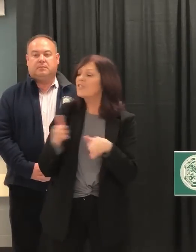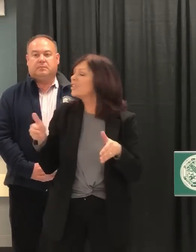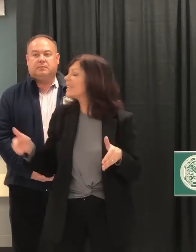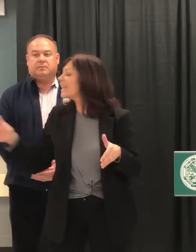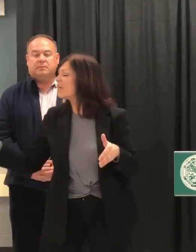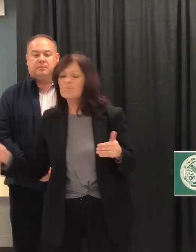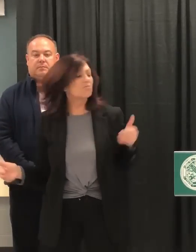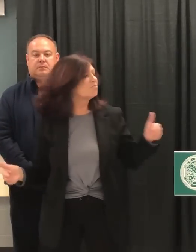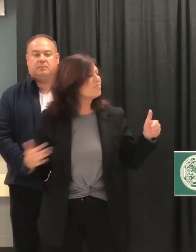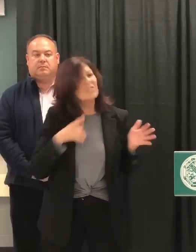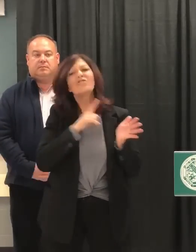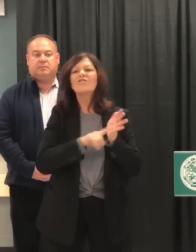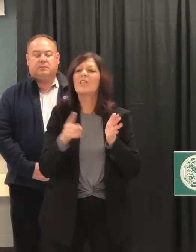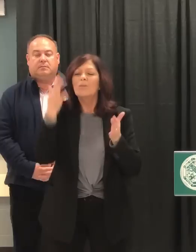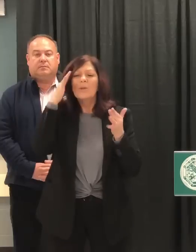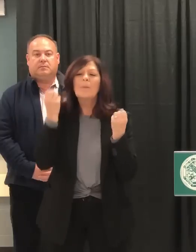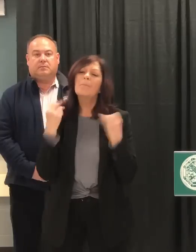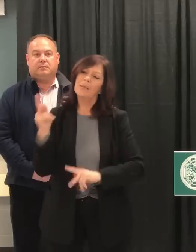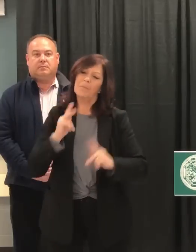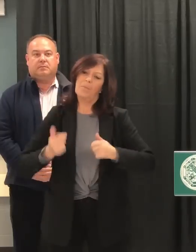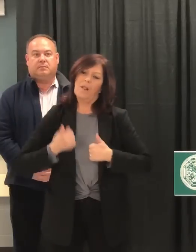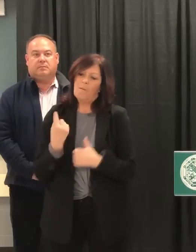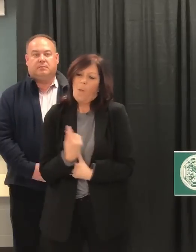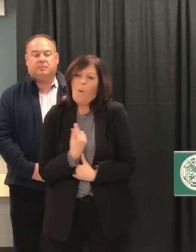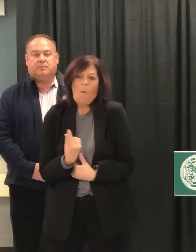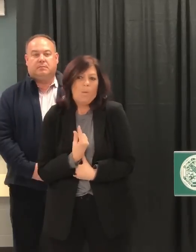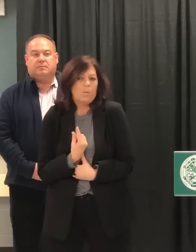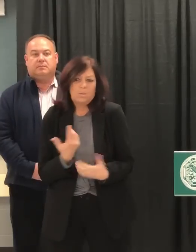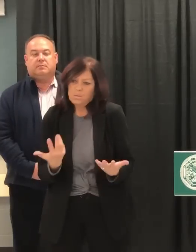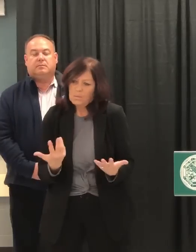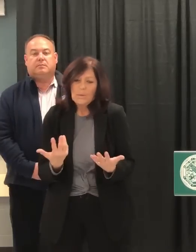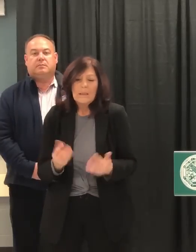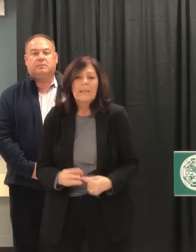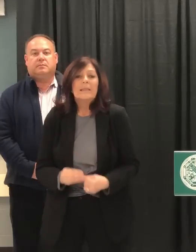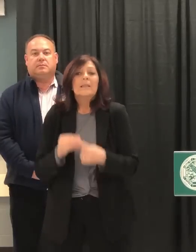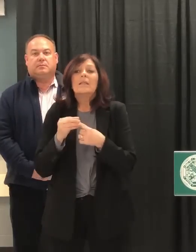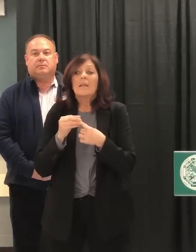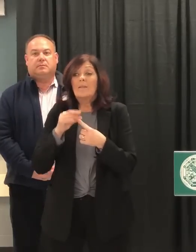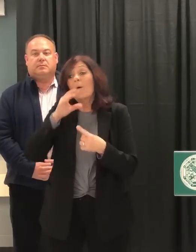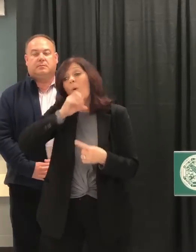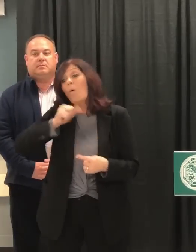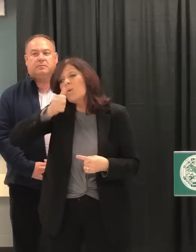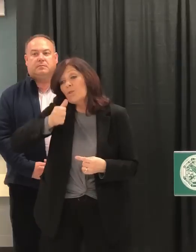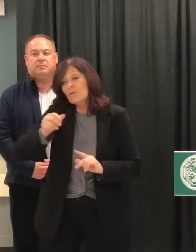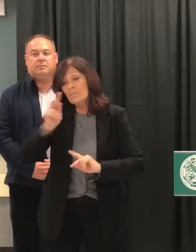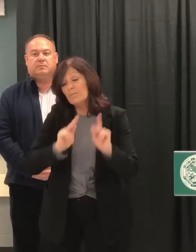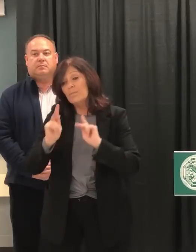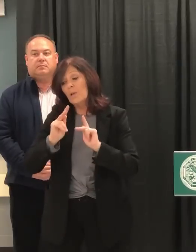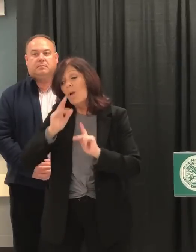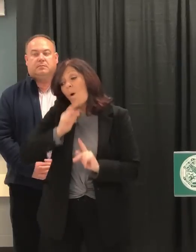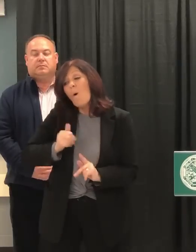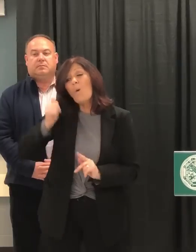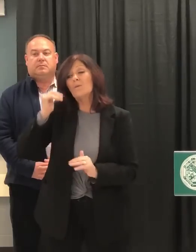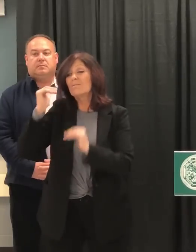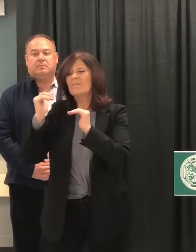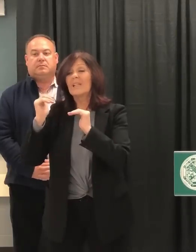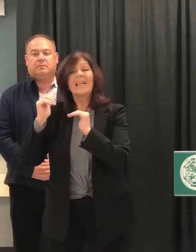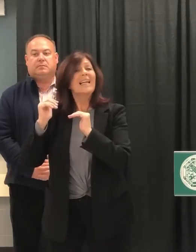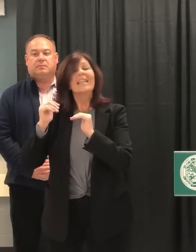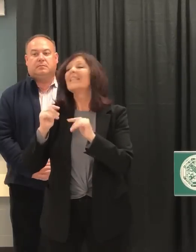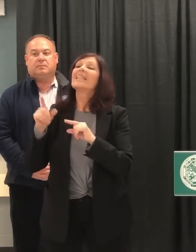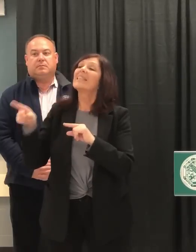neighbors. We know that many people live alone, they're isolated, especially our older adults. Older adults have a lower